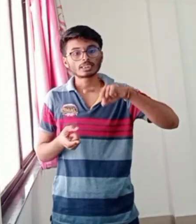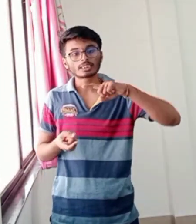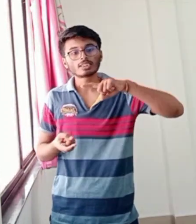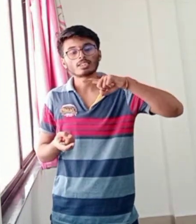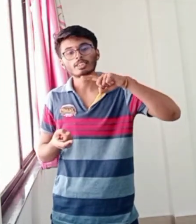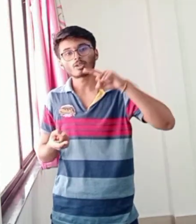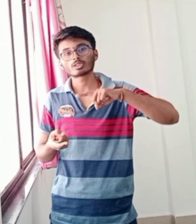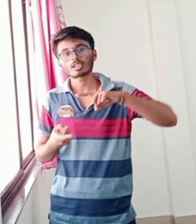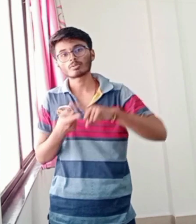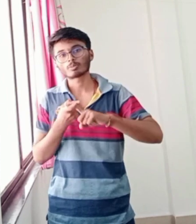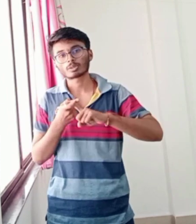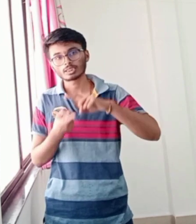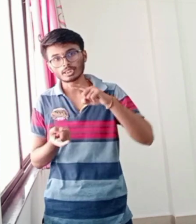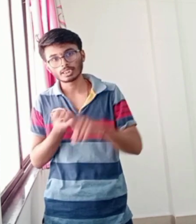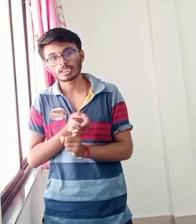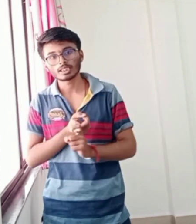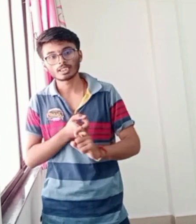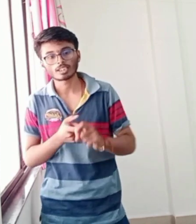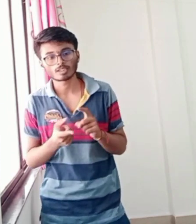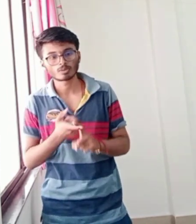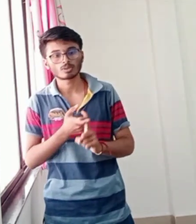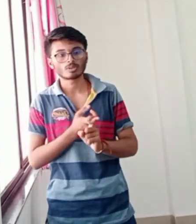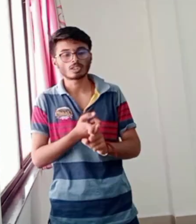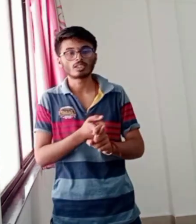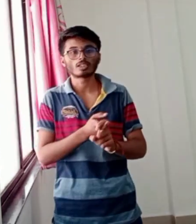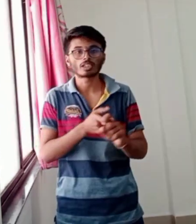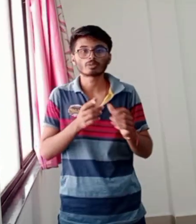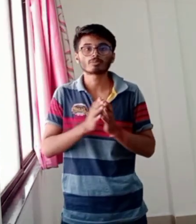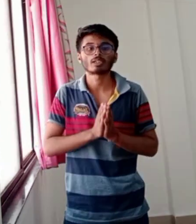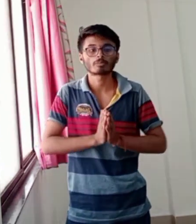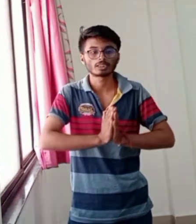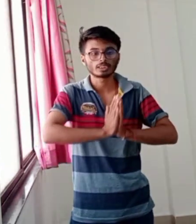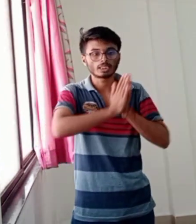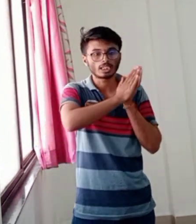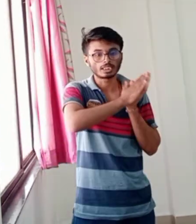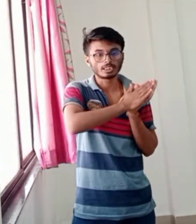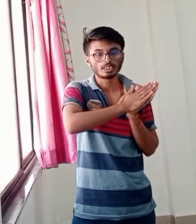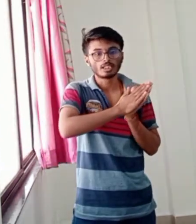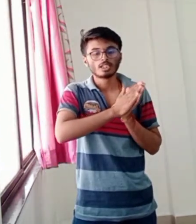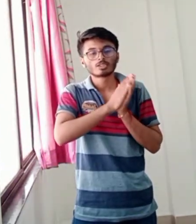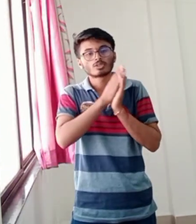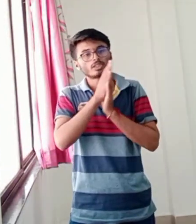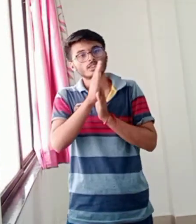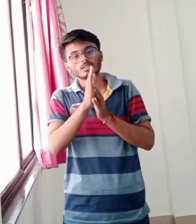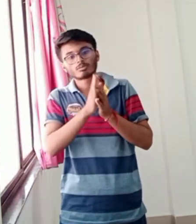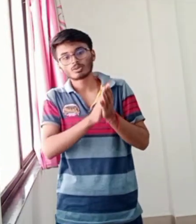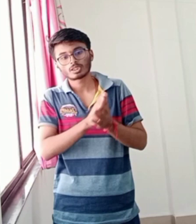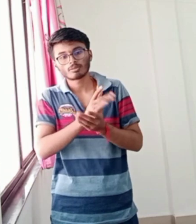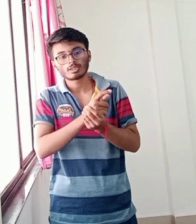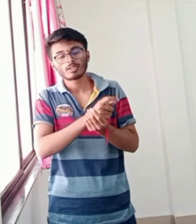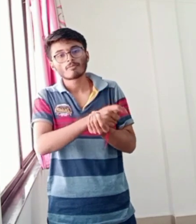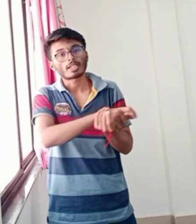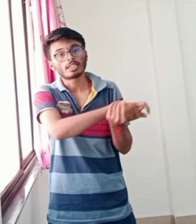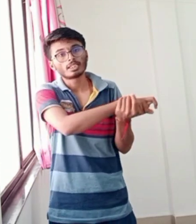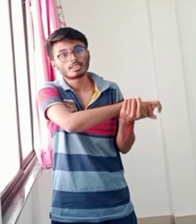in deoxyribose present in DNA, ribose present in RNA. So it is more stable,